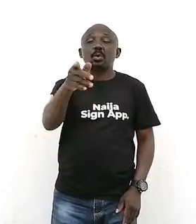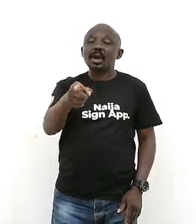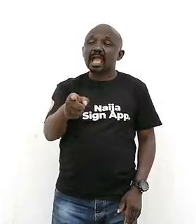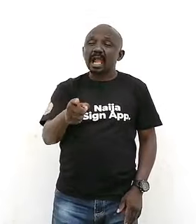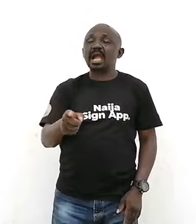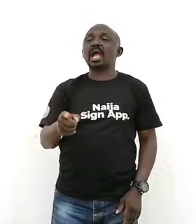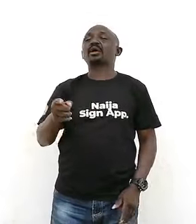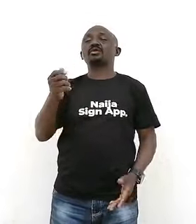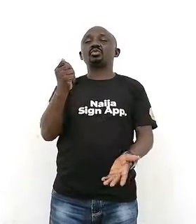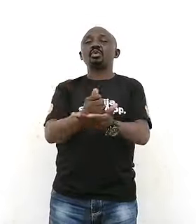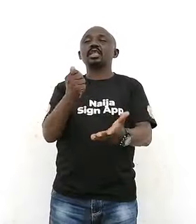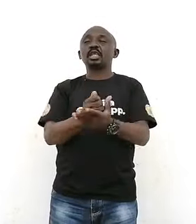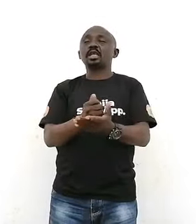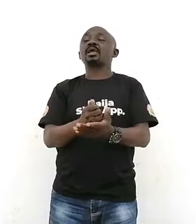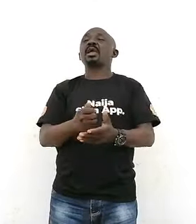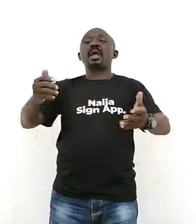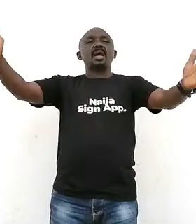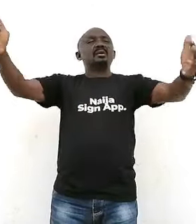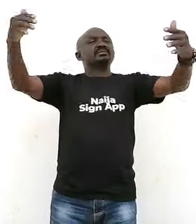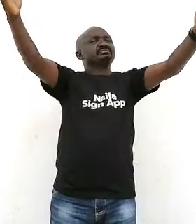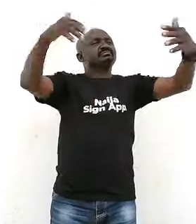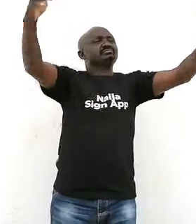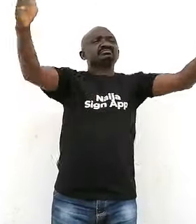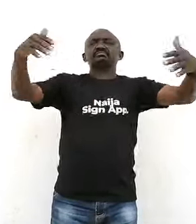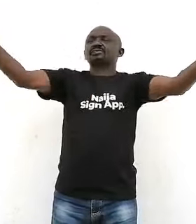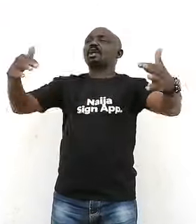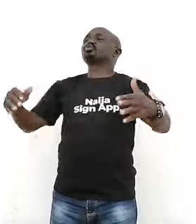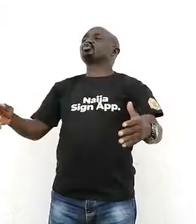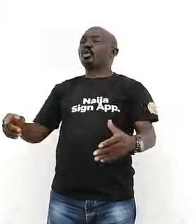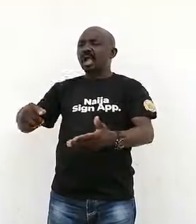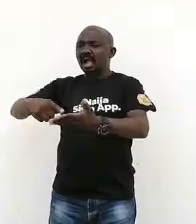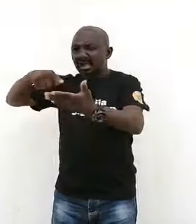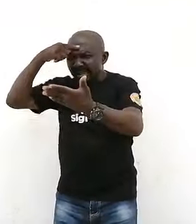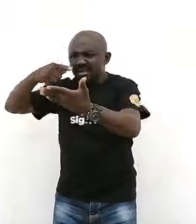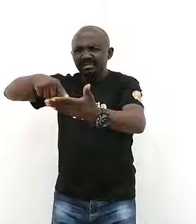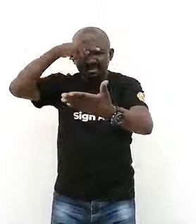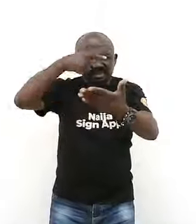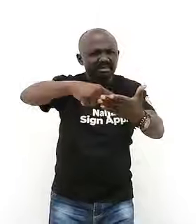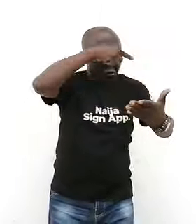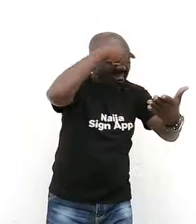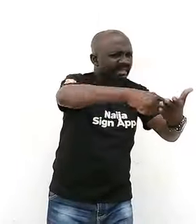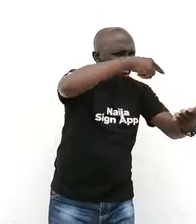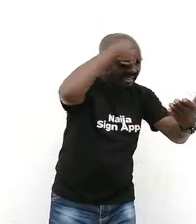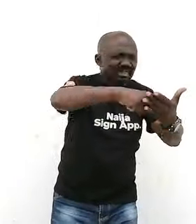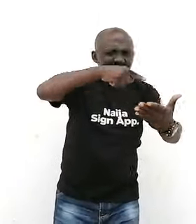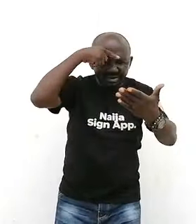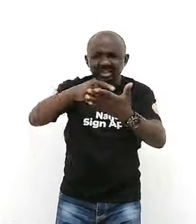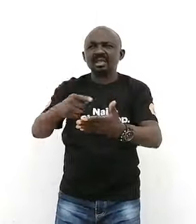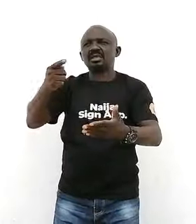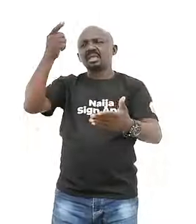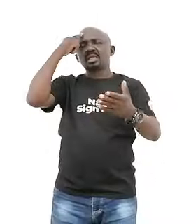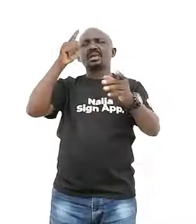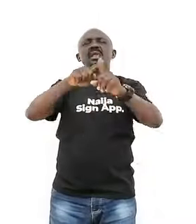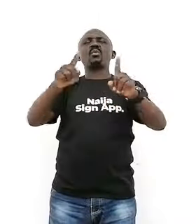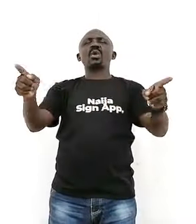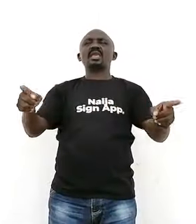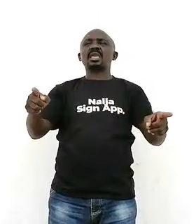as a case study, and I want to discuss this in relation to the contemporary events and developments in Nigeria